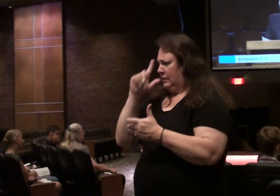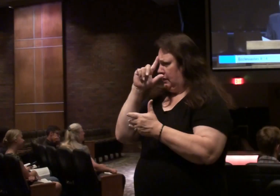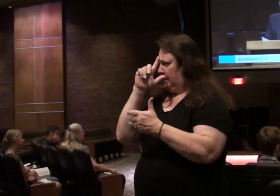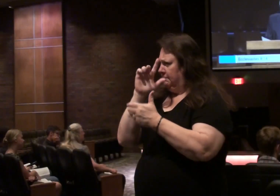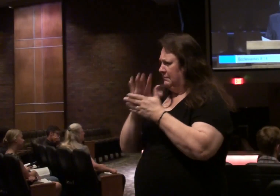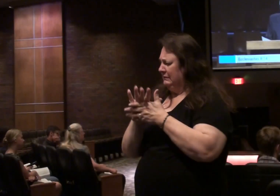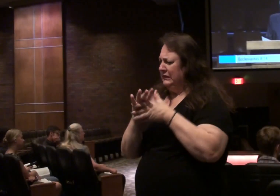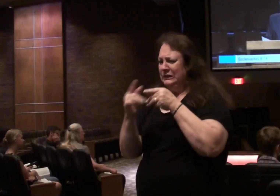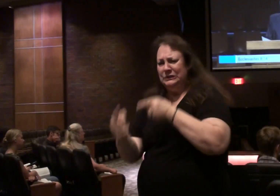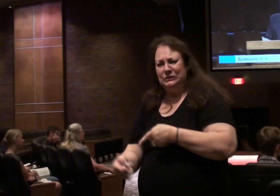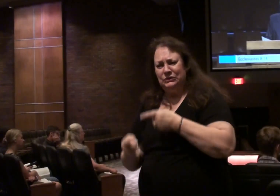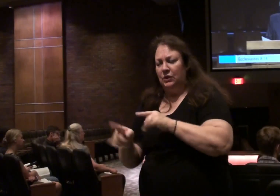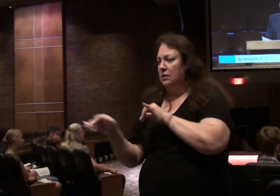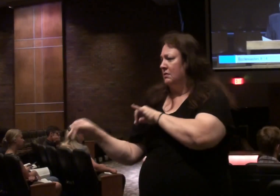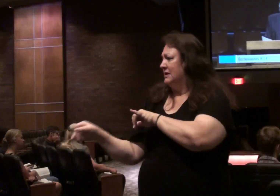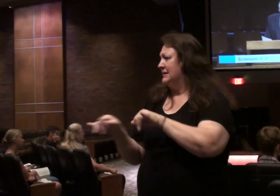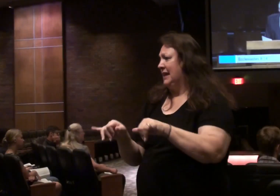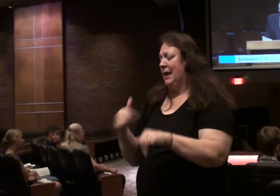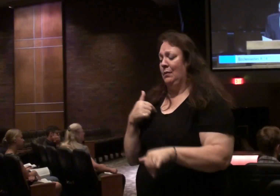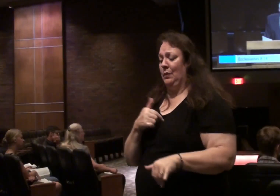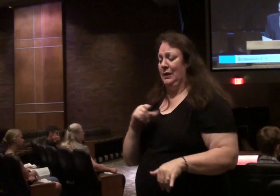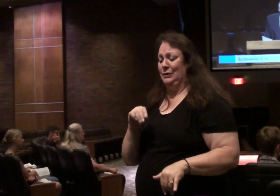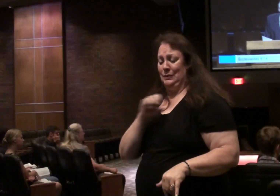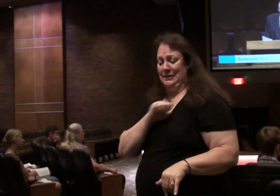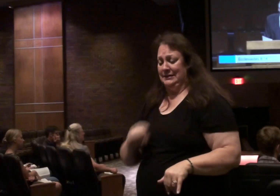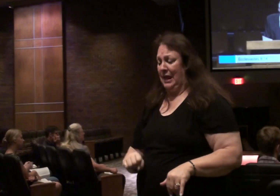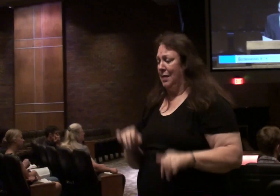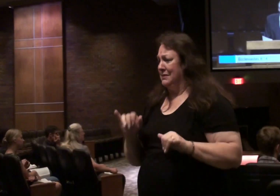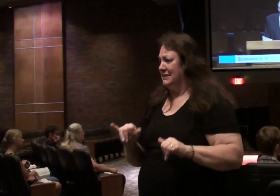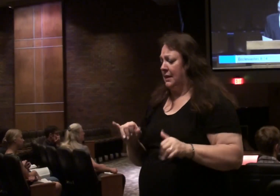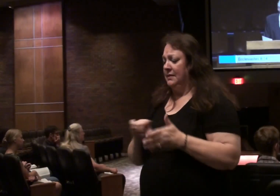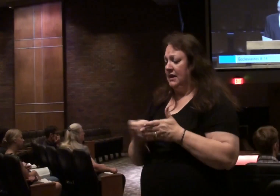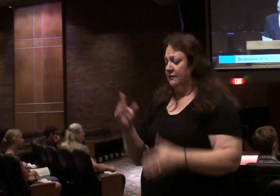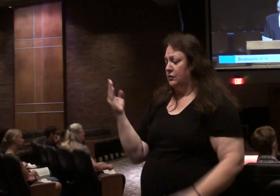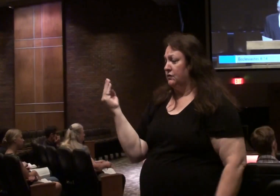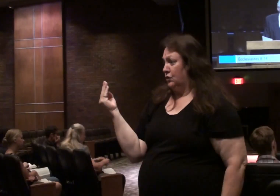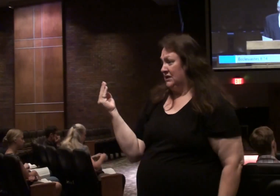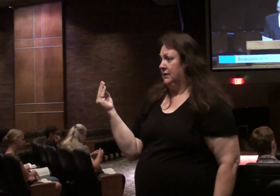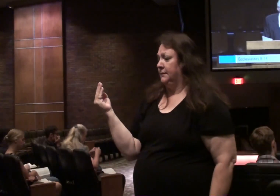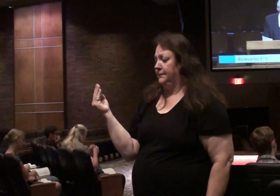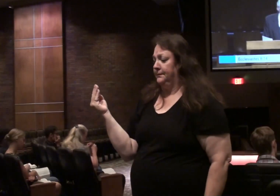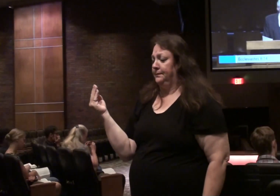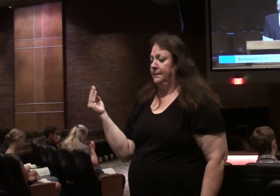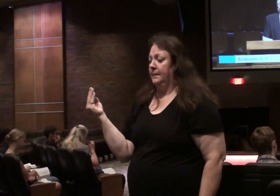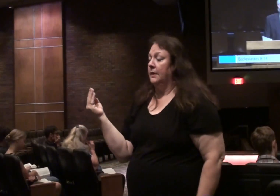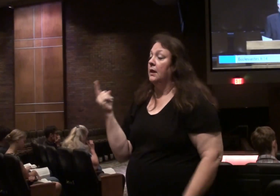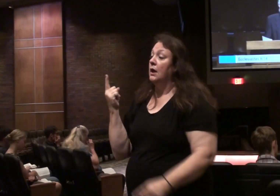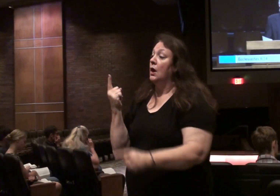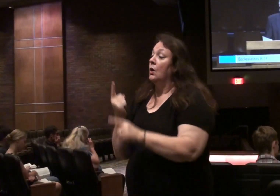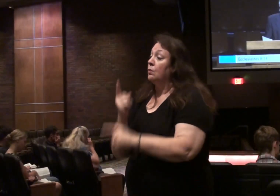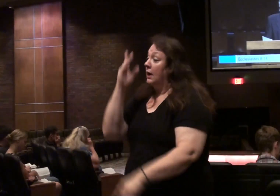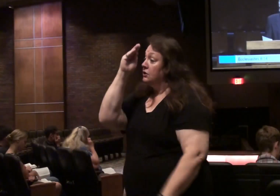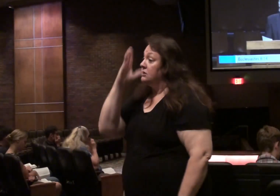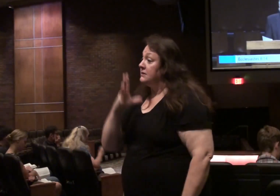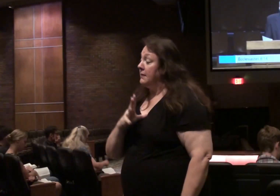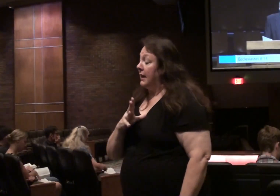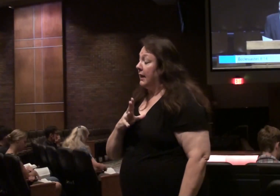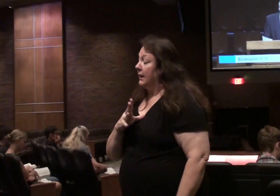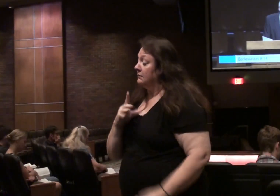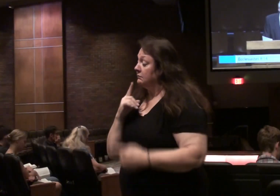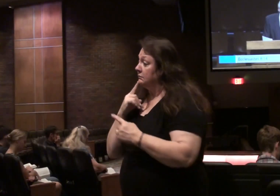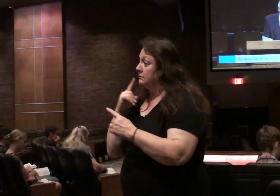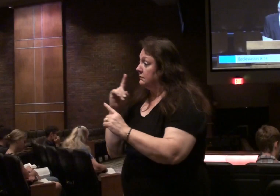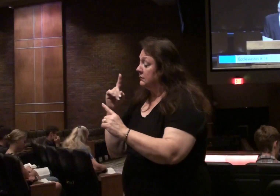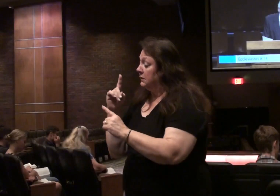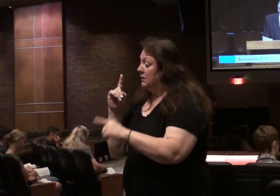believers struggled with the same thing Solomon's talking about in verse 14. Righteous men to whom it happens,